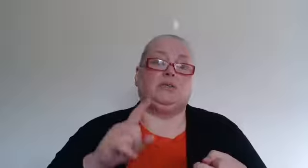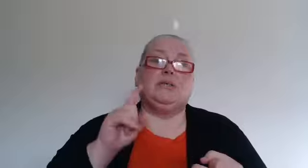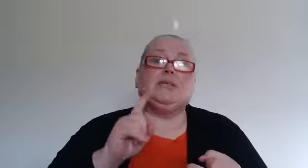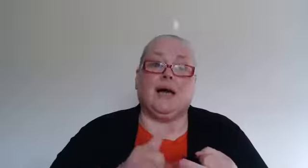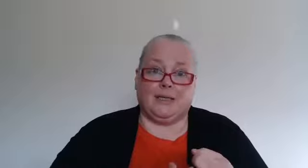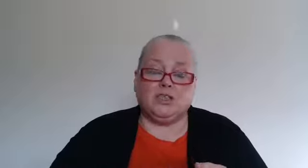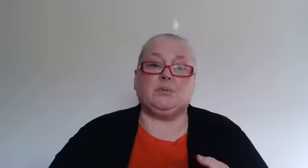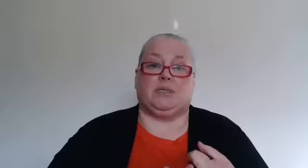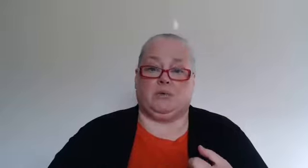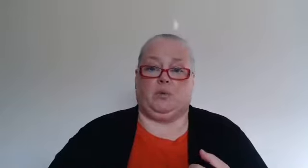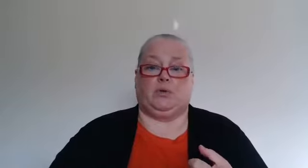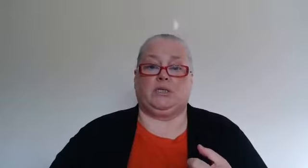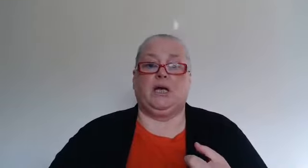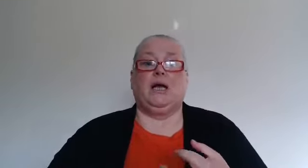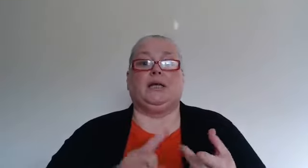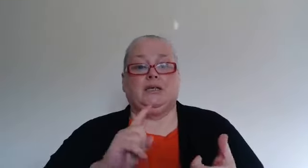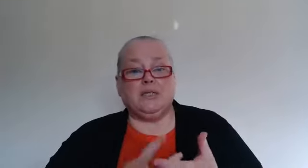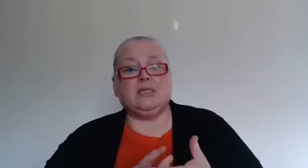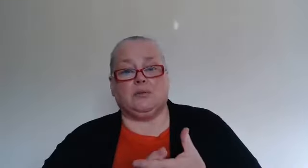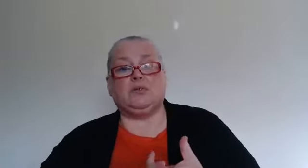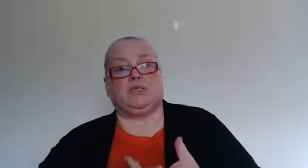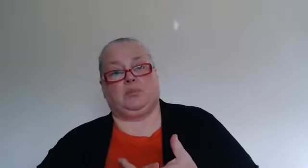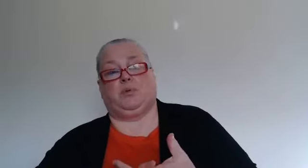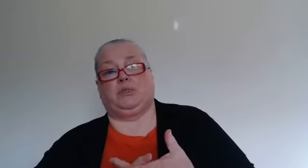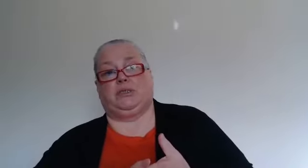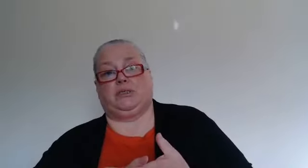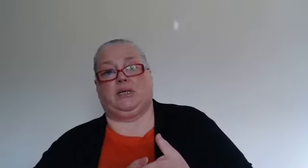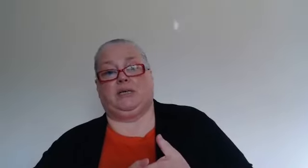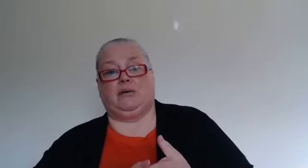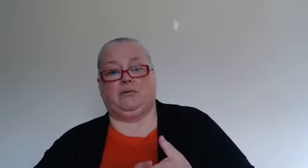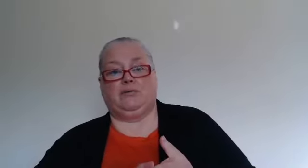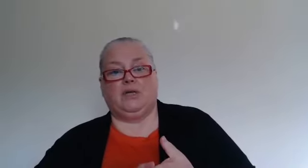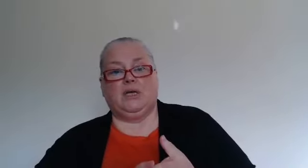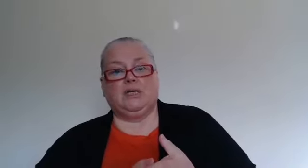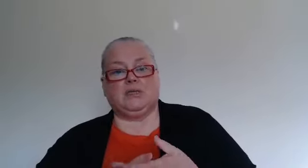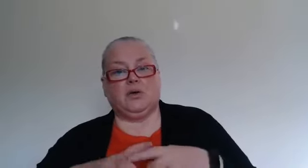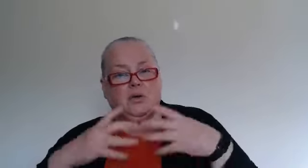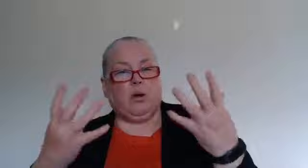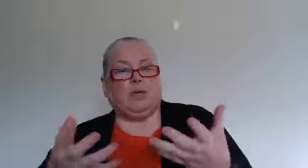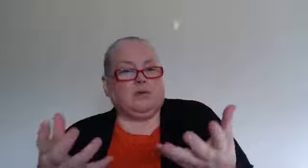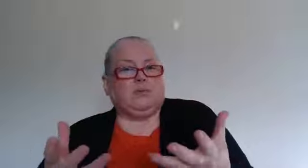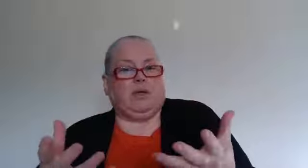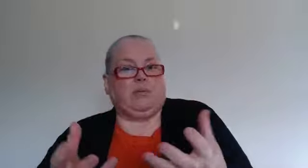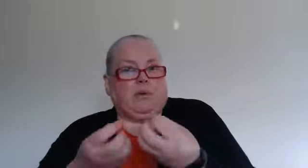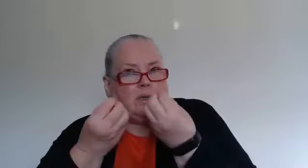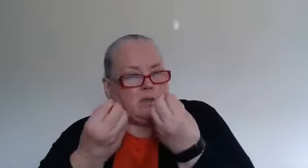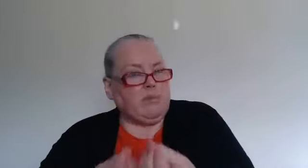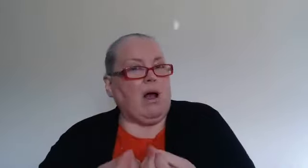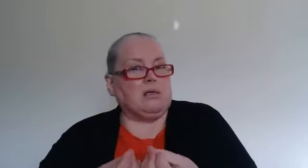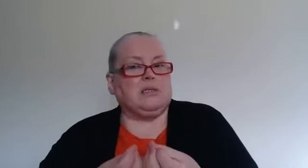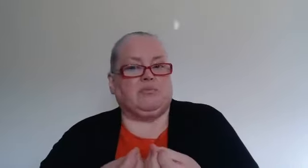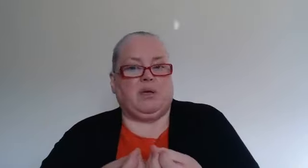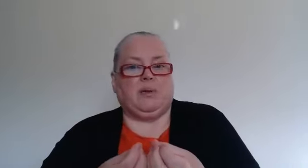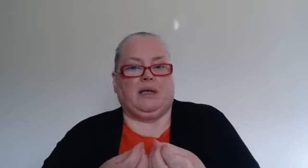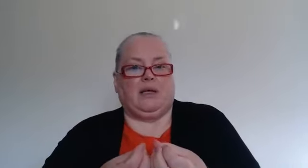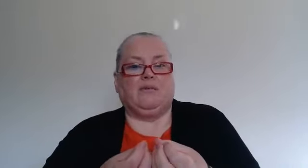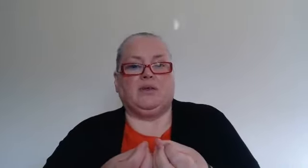need tangible support, and you need social support in your daily life. So who are those people? Who are those positive people that can give you